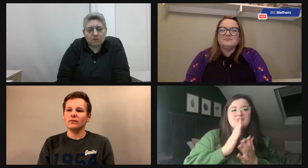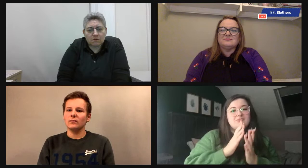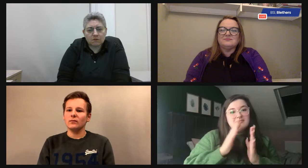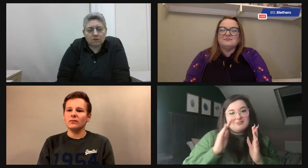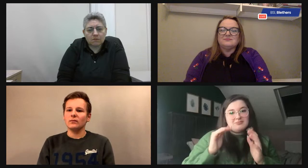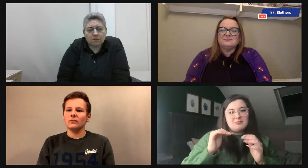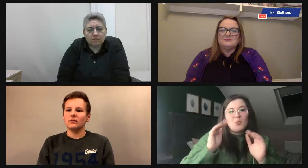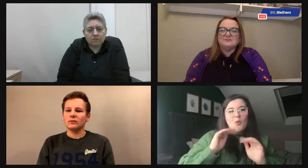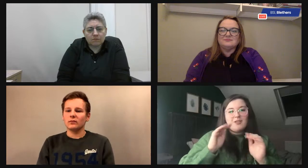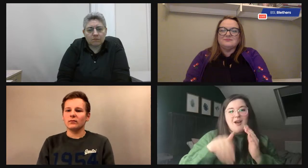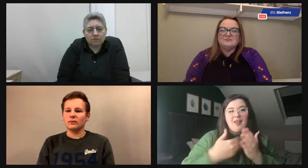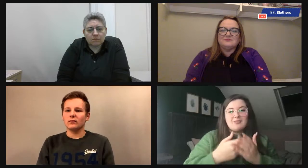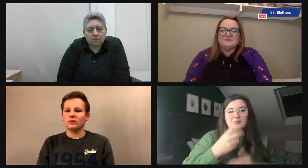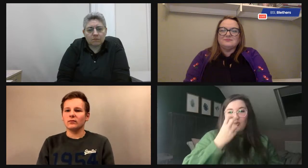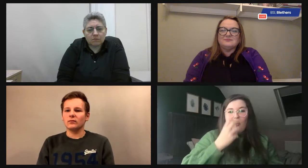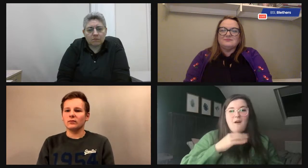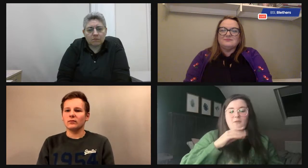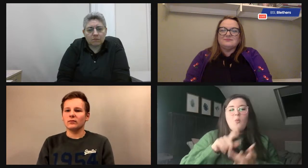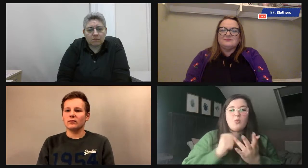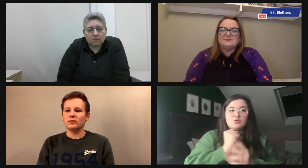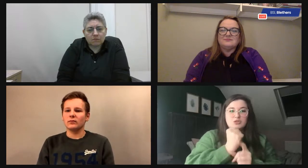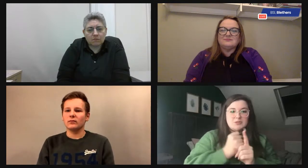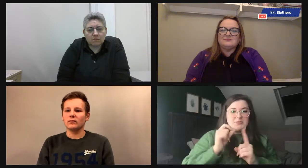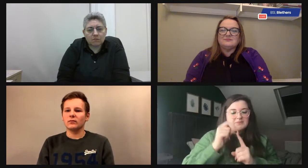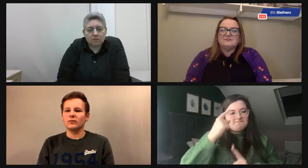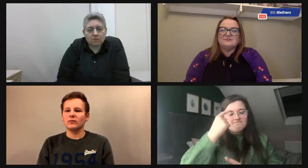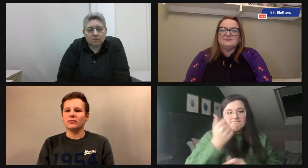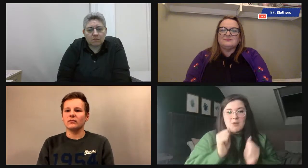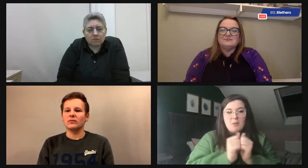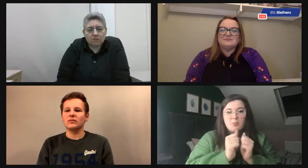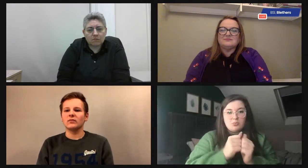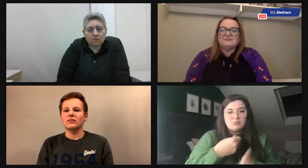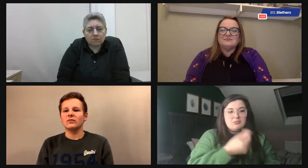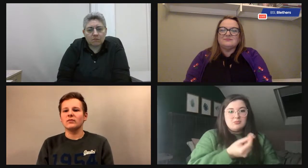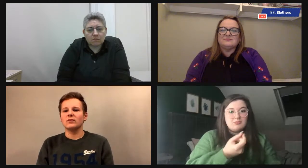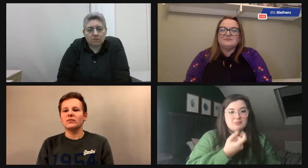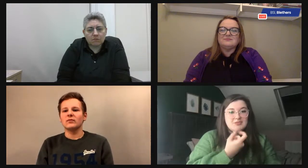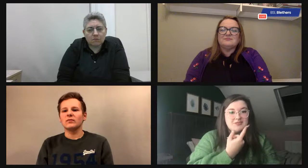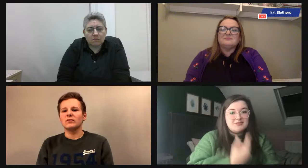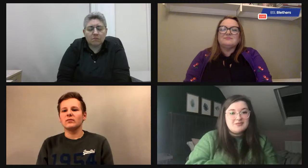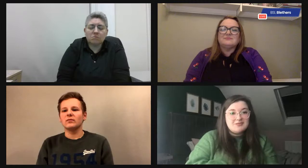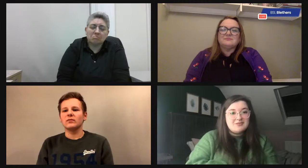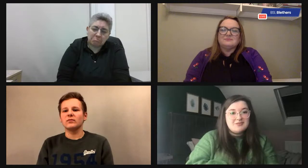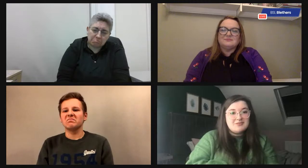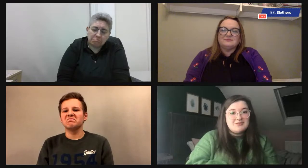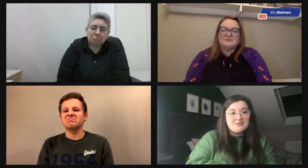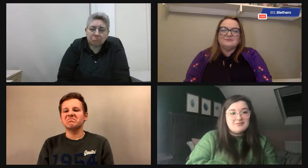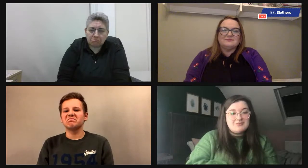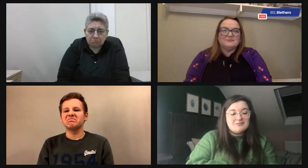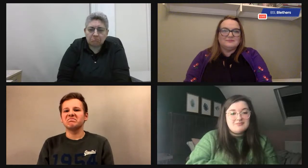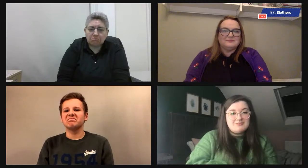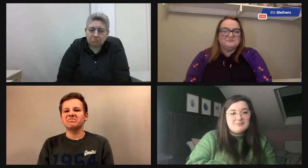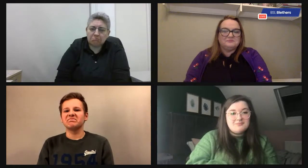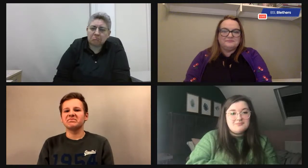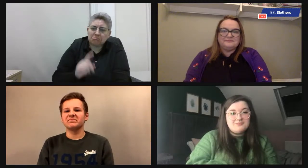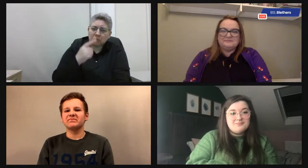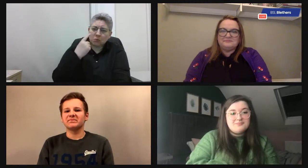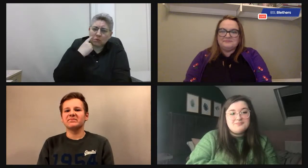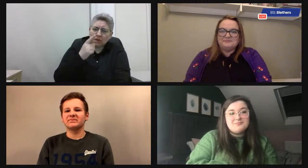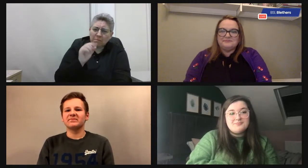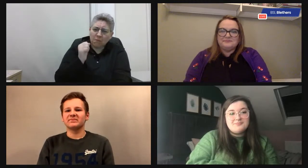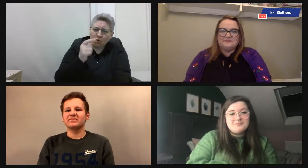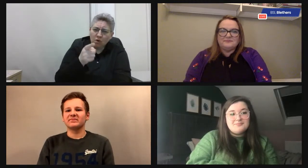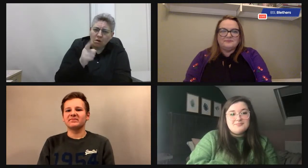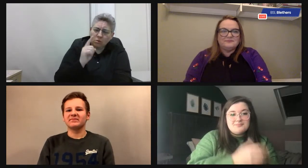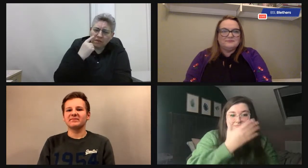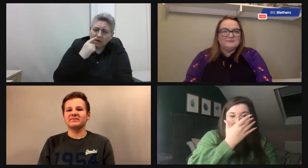communication method in there, i.e. BSL, then I think that would really, really work, rather than holding on